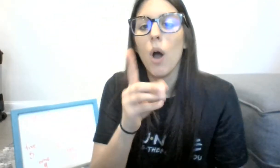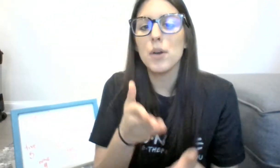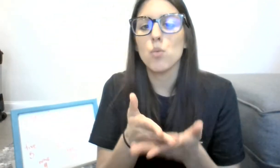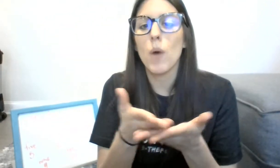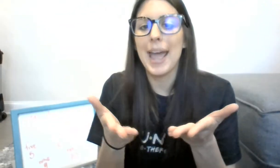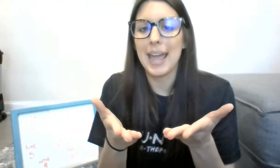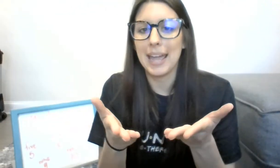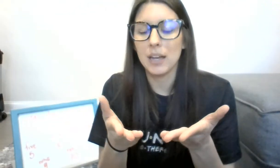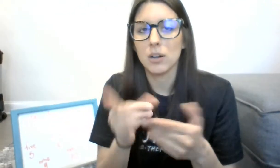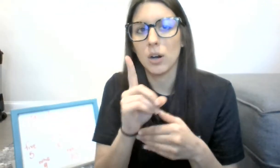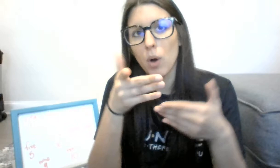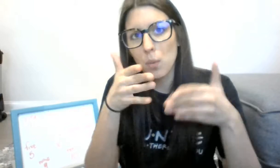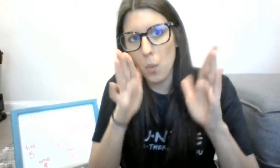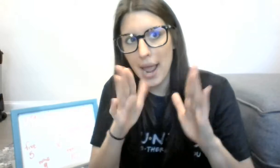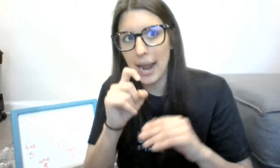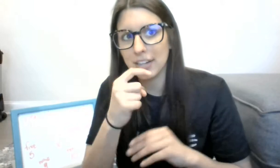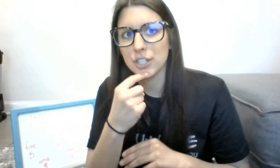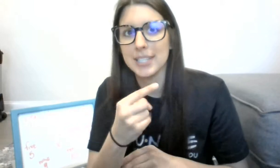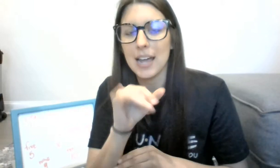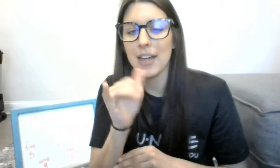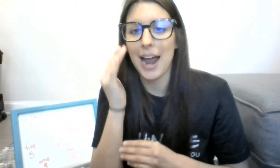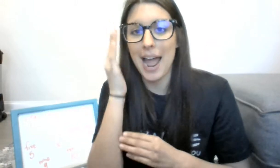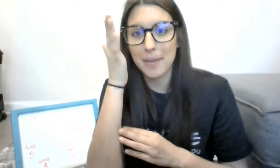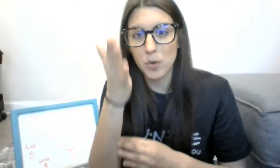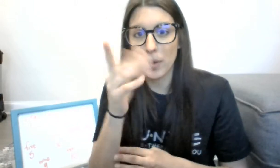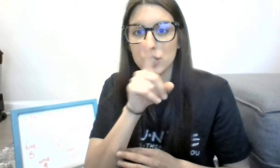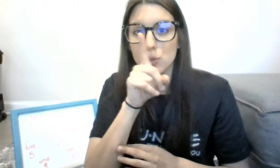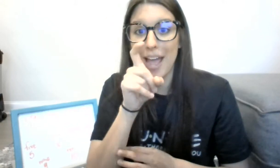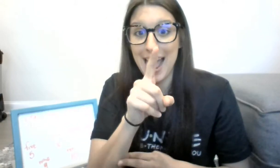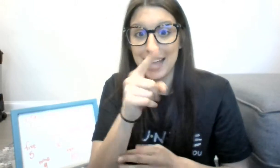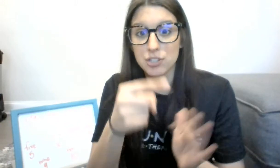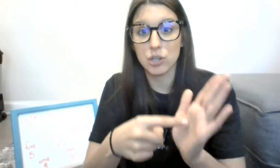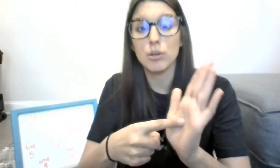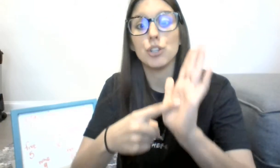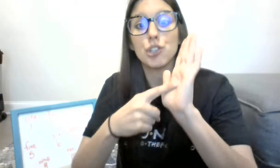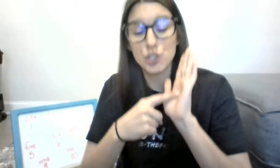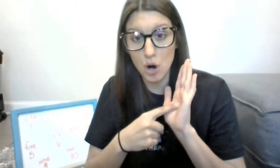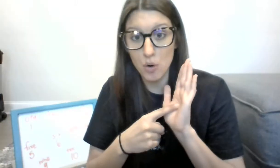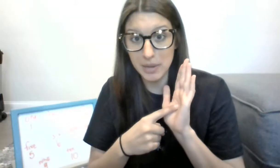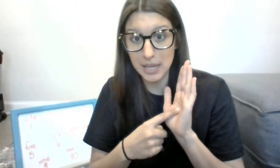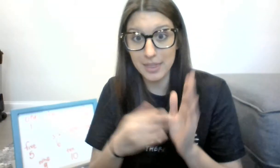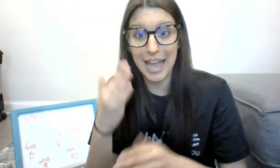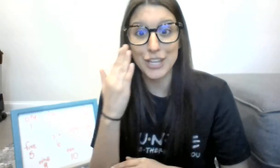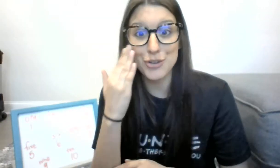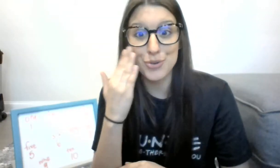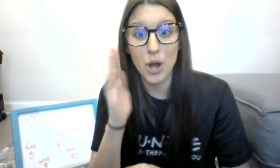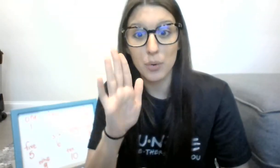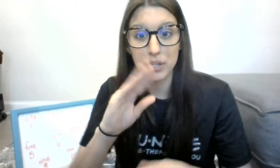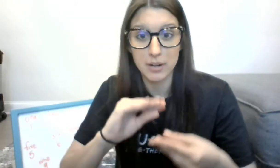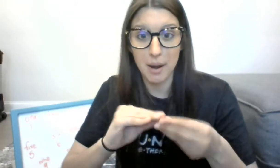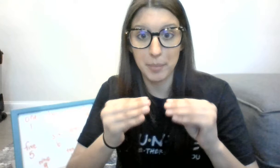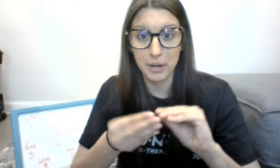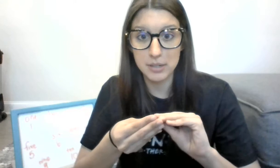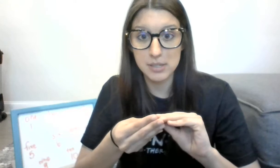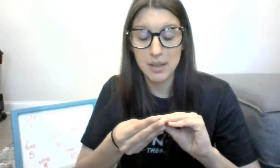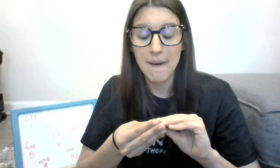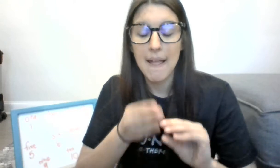One way I should say, that I am going to ask you to show me that you know your numbers